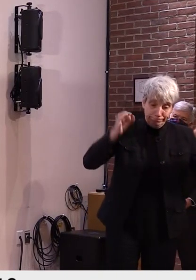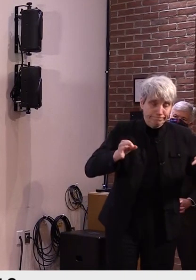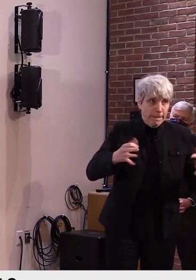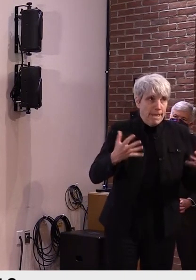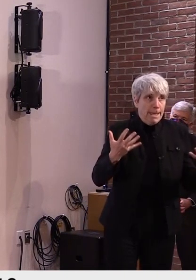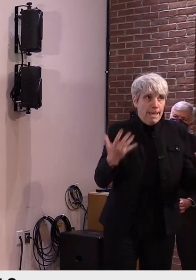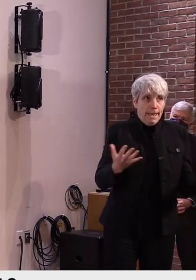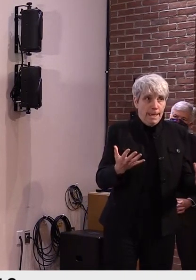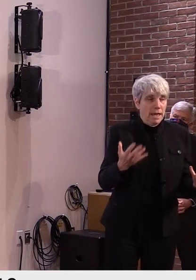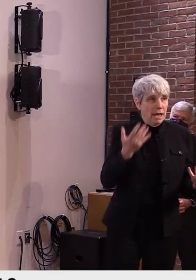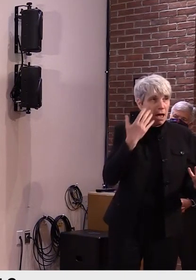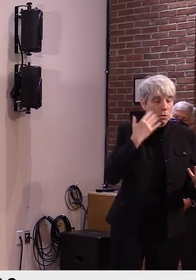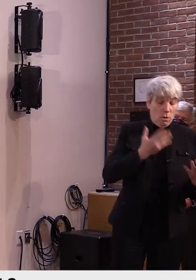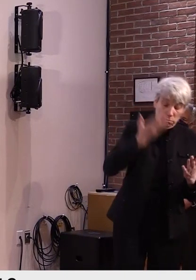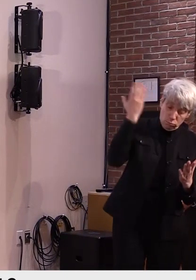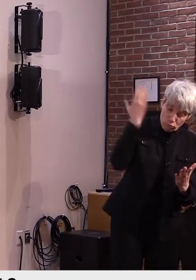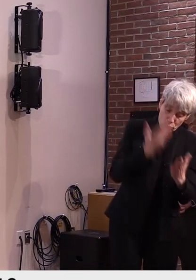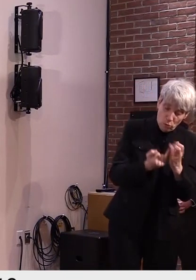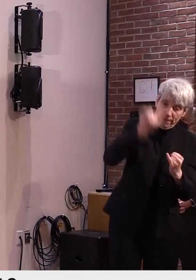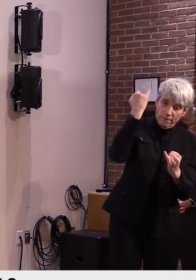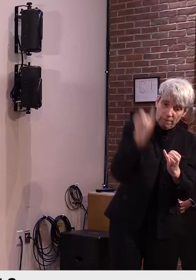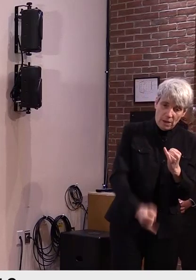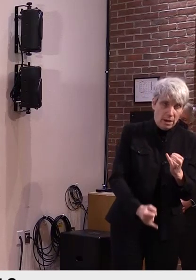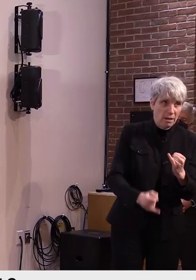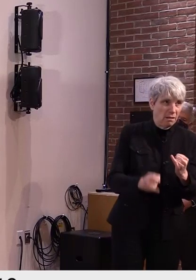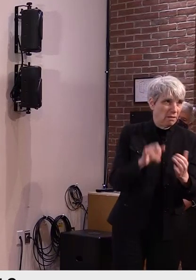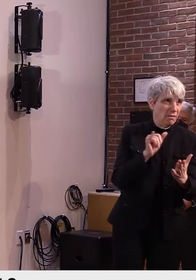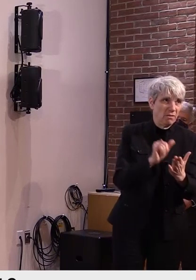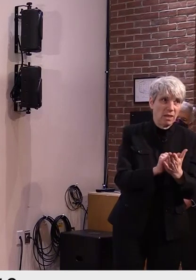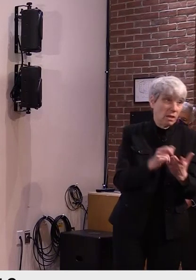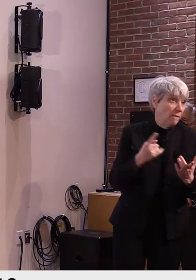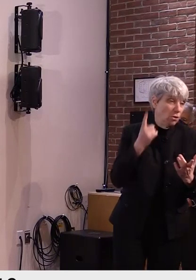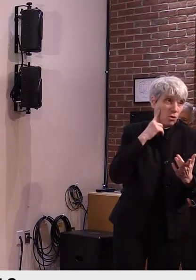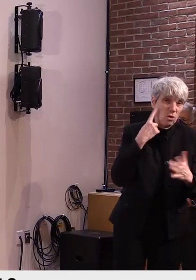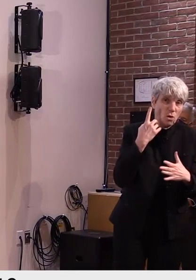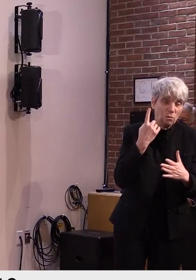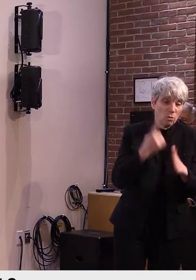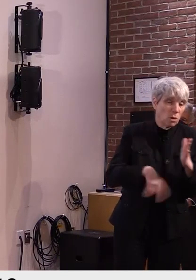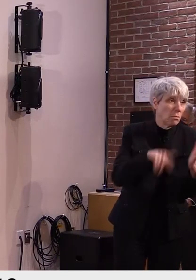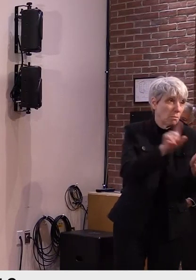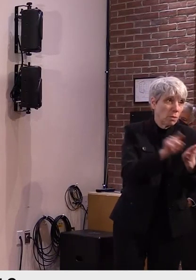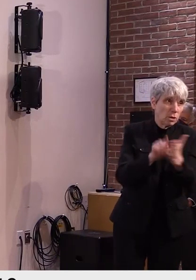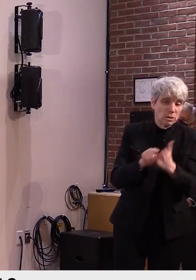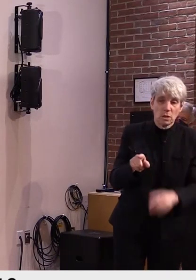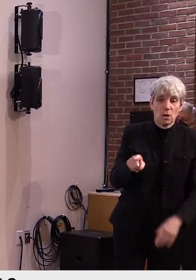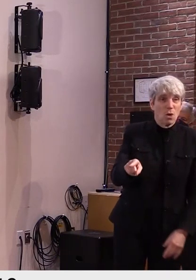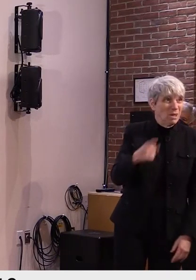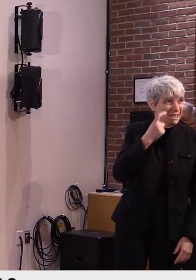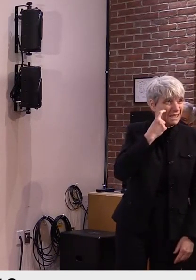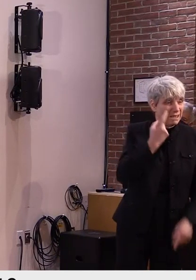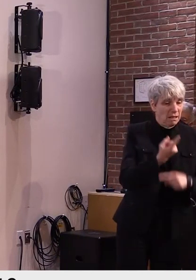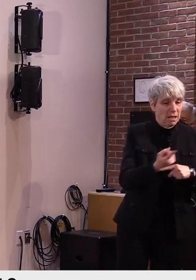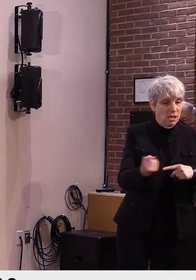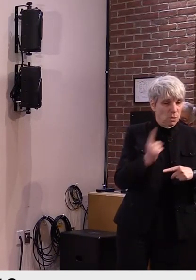know, and I think that's as much information as has been released. Yeah, she just came forward last